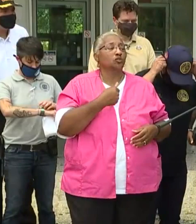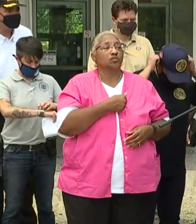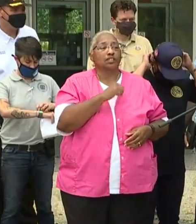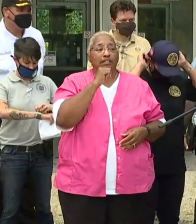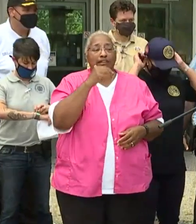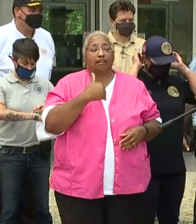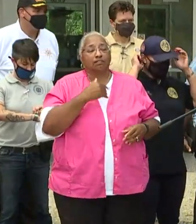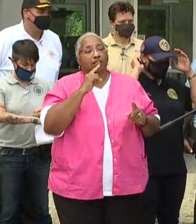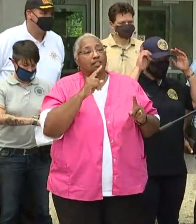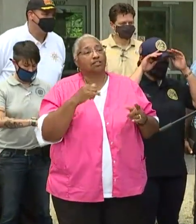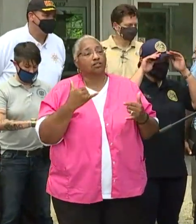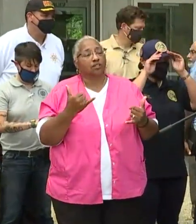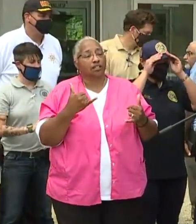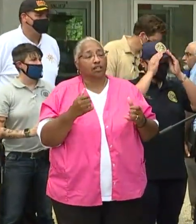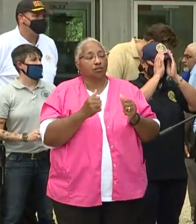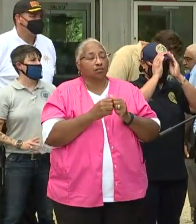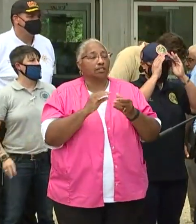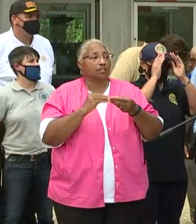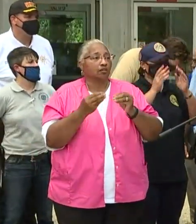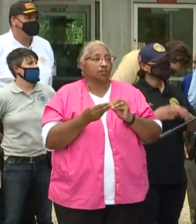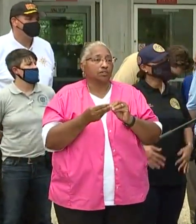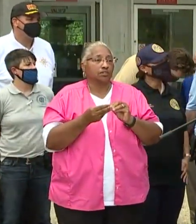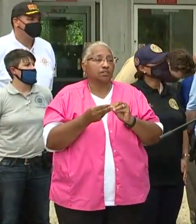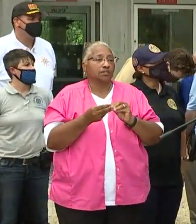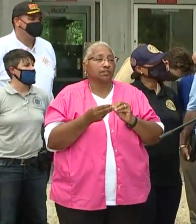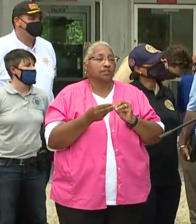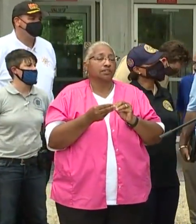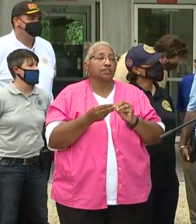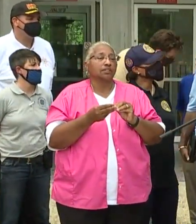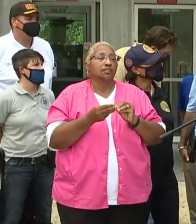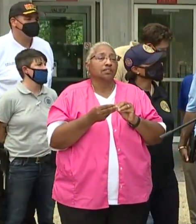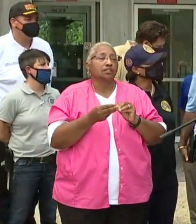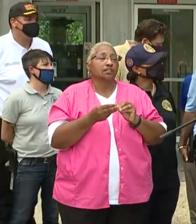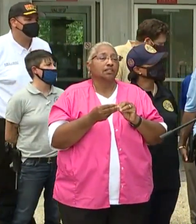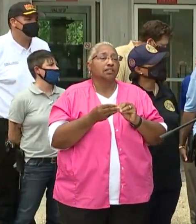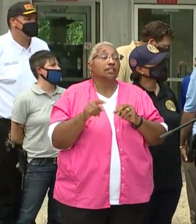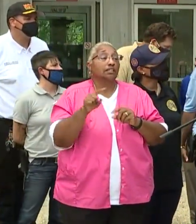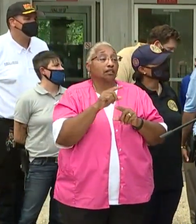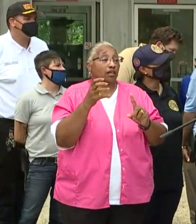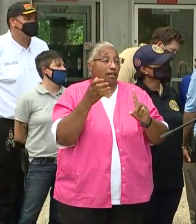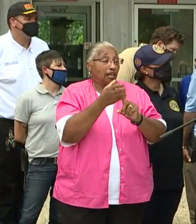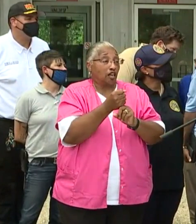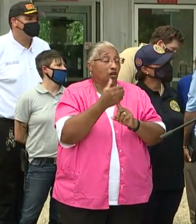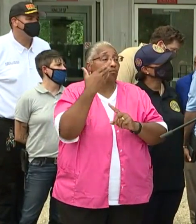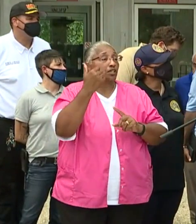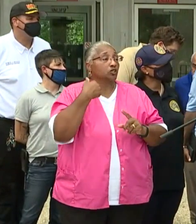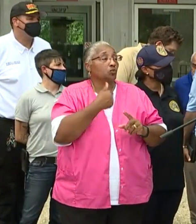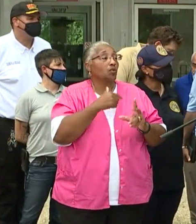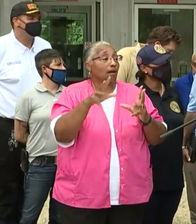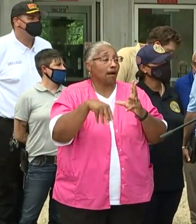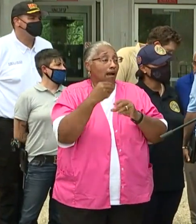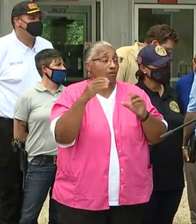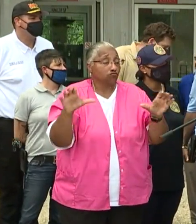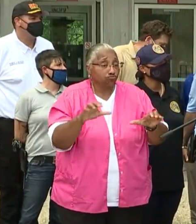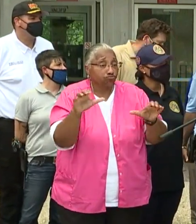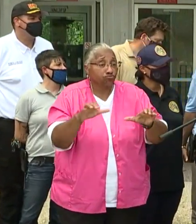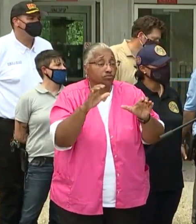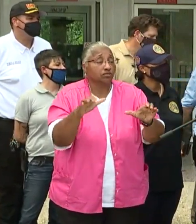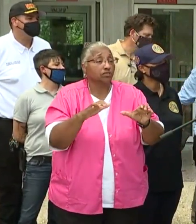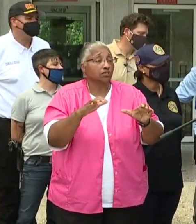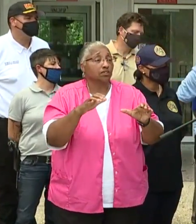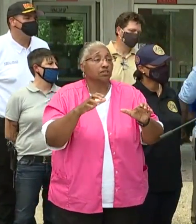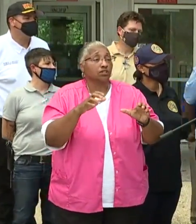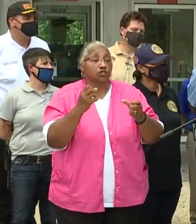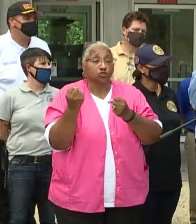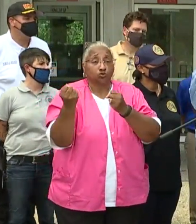have the answers right now with regards to the numbers. Bottom line, they were apprehended because we were out there doing our job, being visible, patrolling our